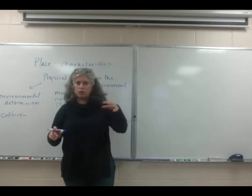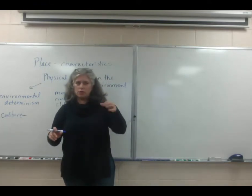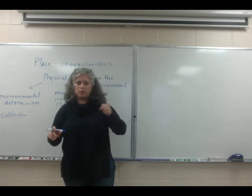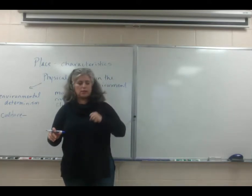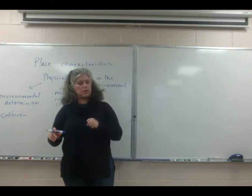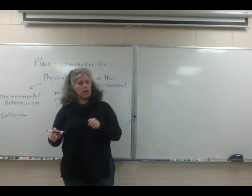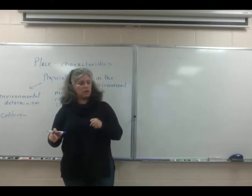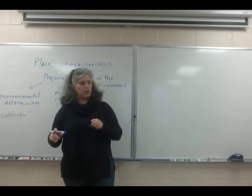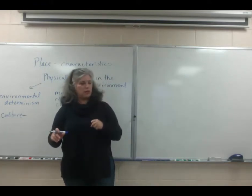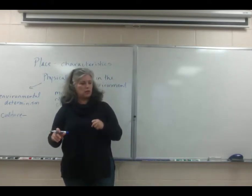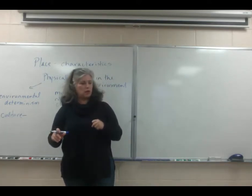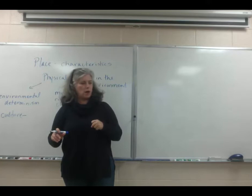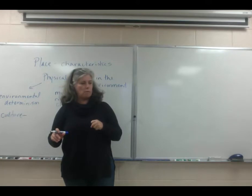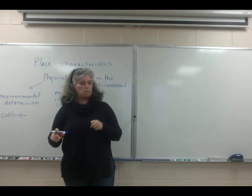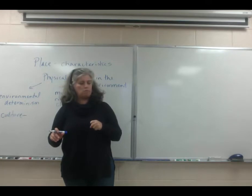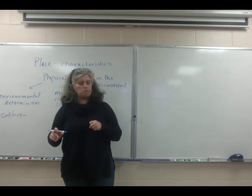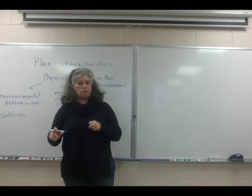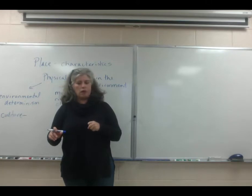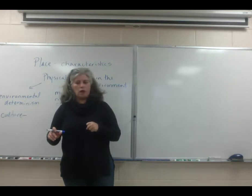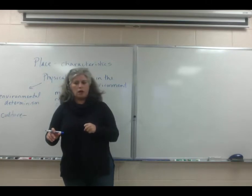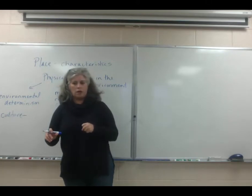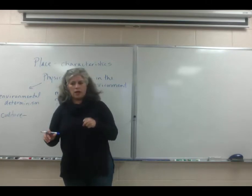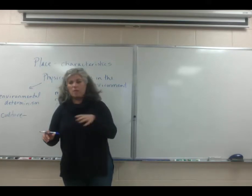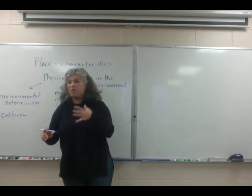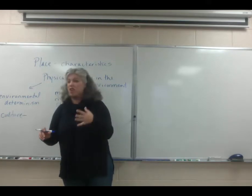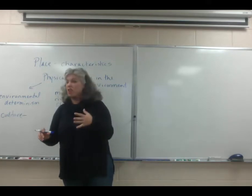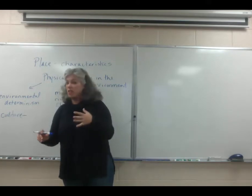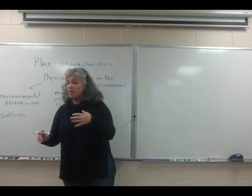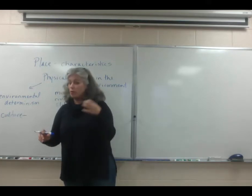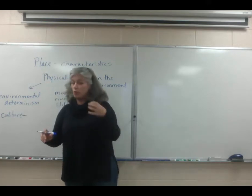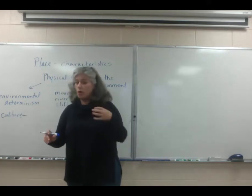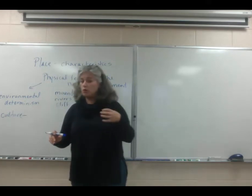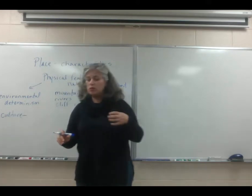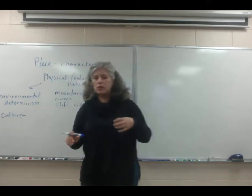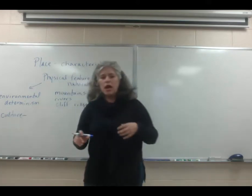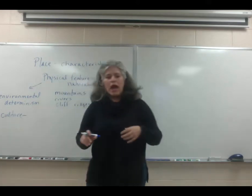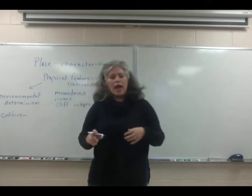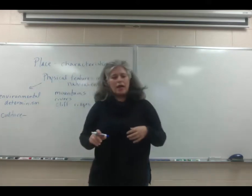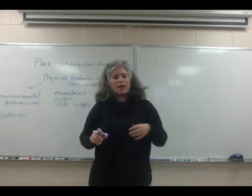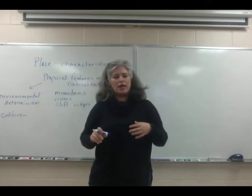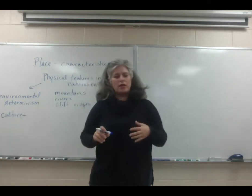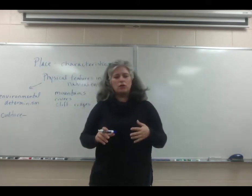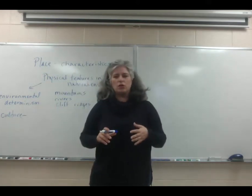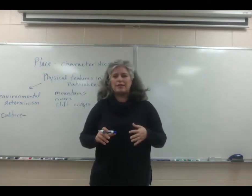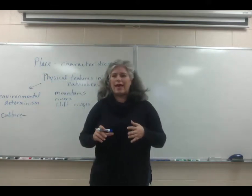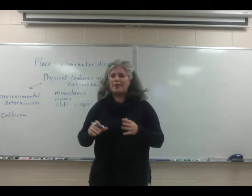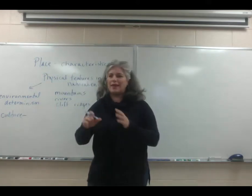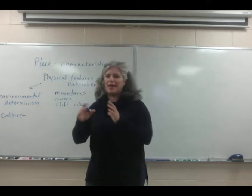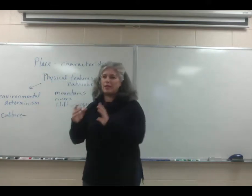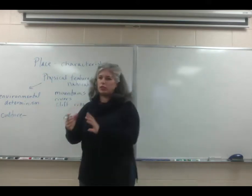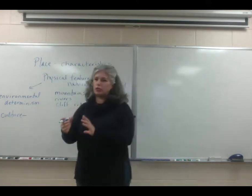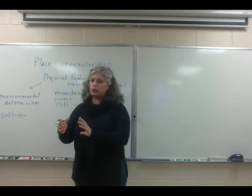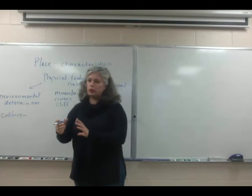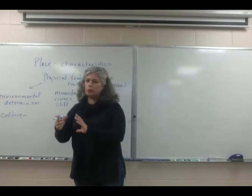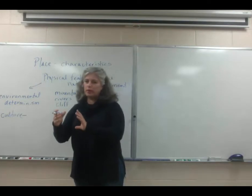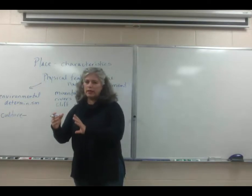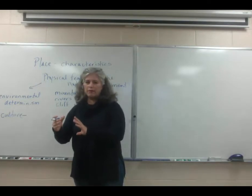functionalism is the name of his, the name of the theory that he promotes, and he looked at the Hindu belief.